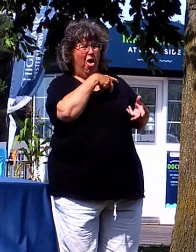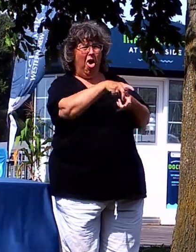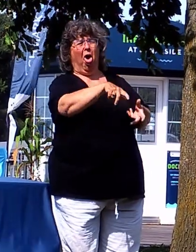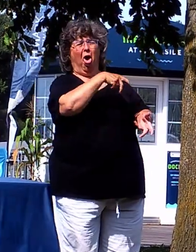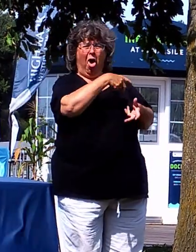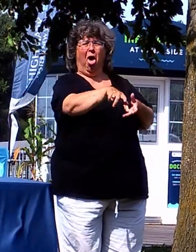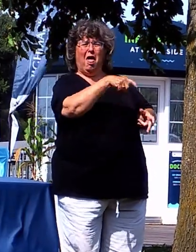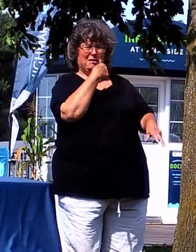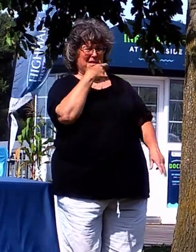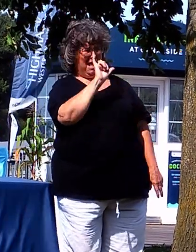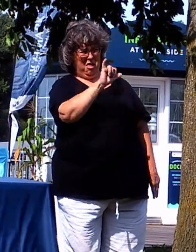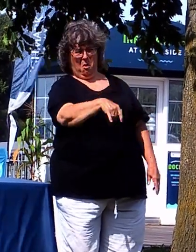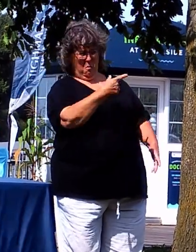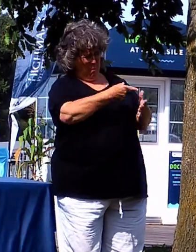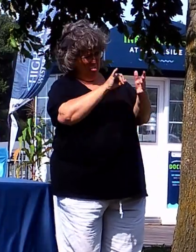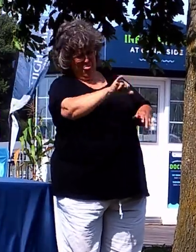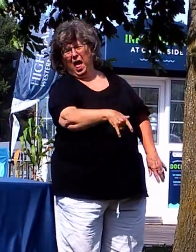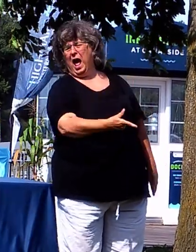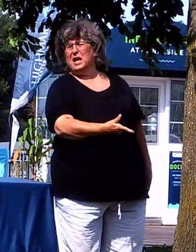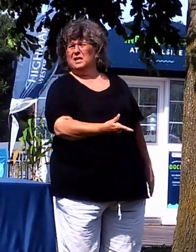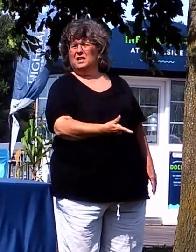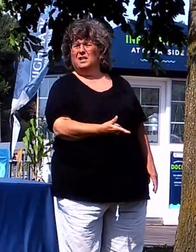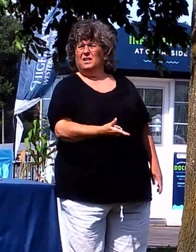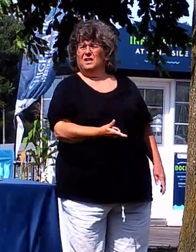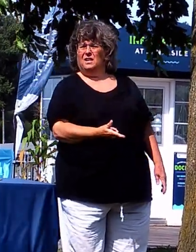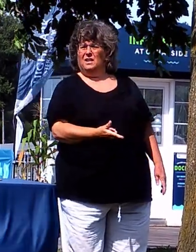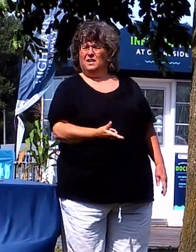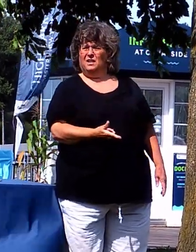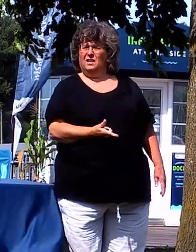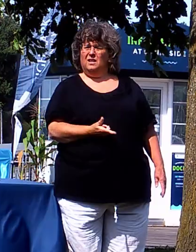laughing, saying, "What is that?" he asked.